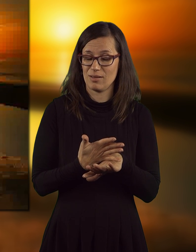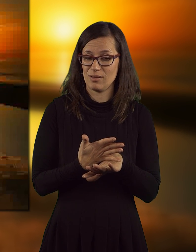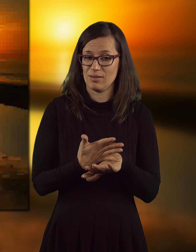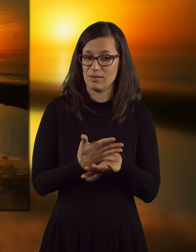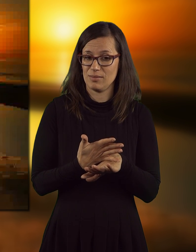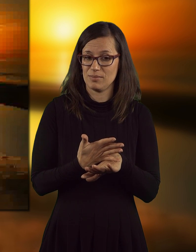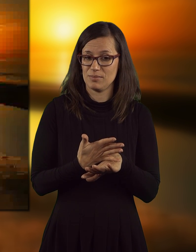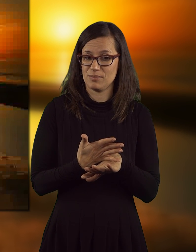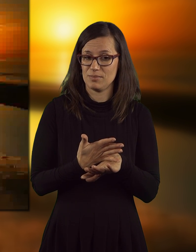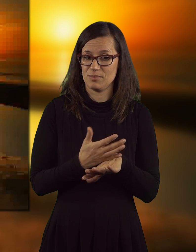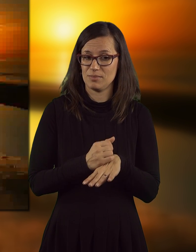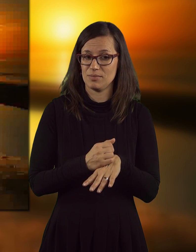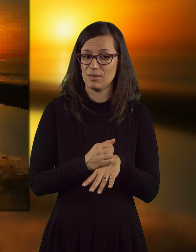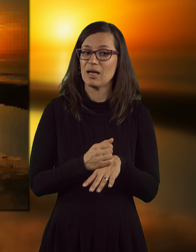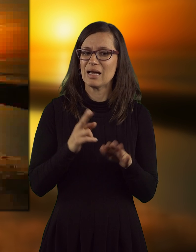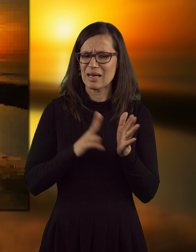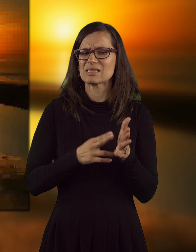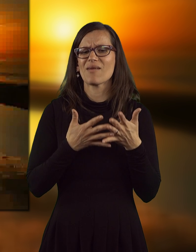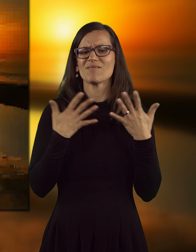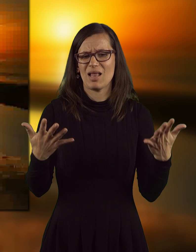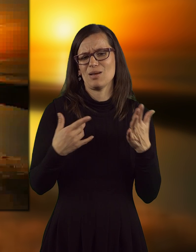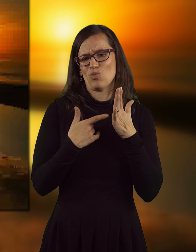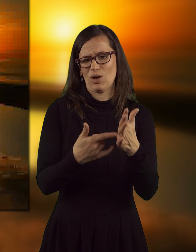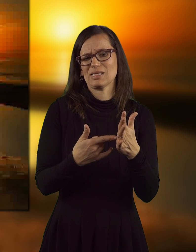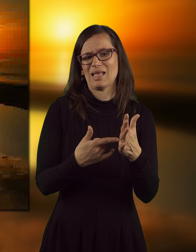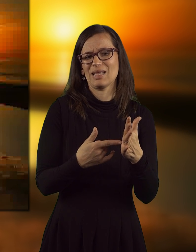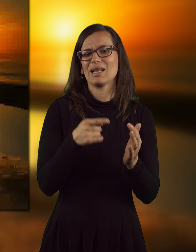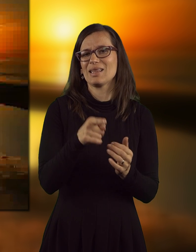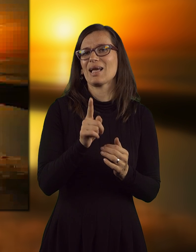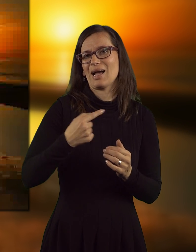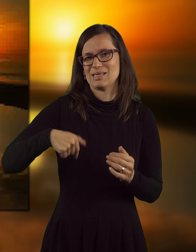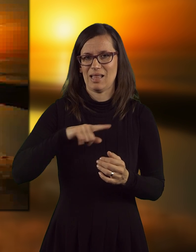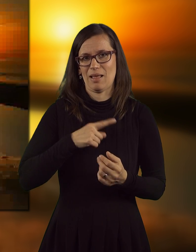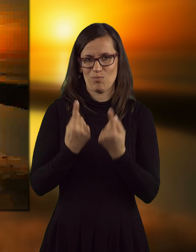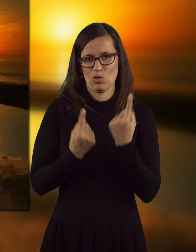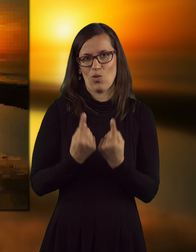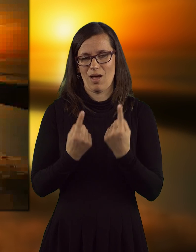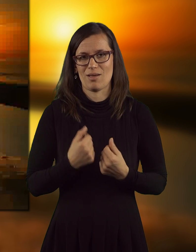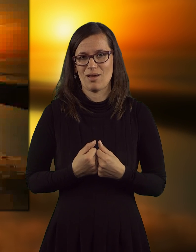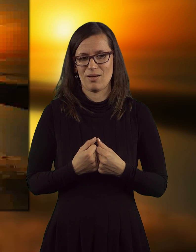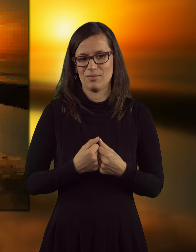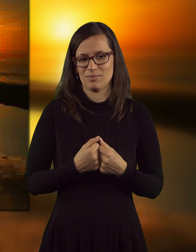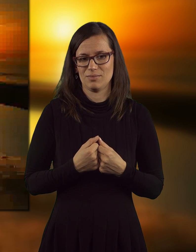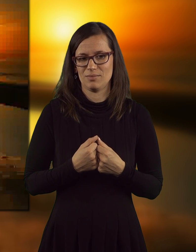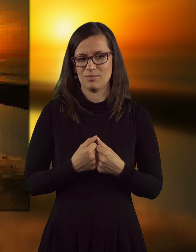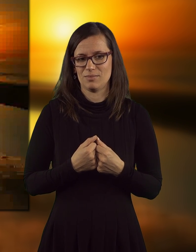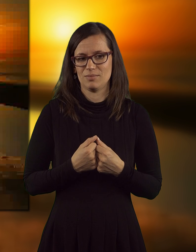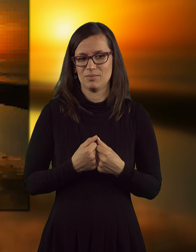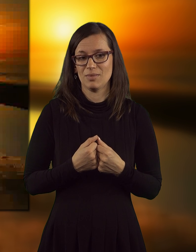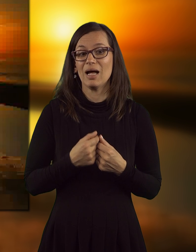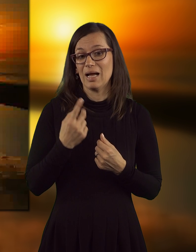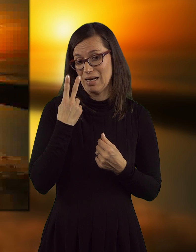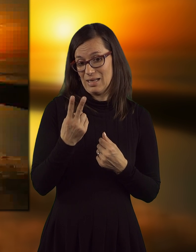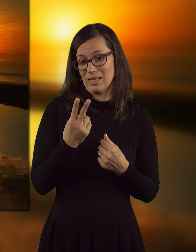our moods are really big indicators of what we've got going on. And